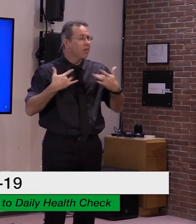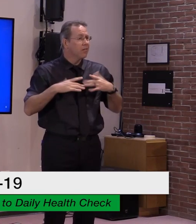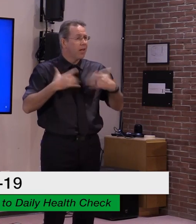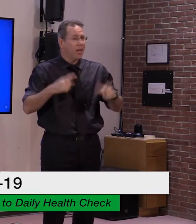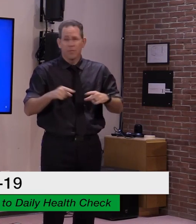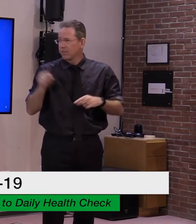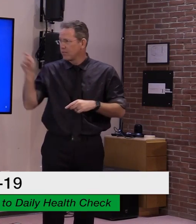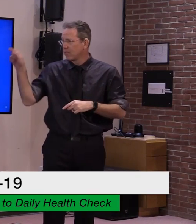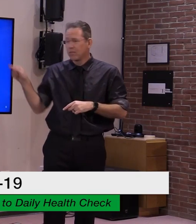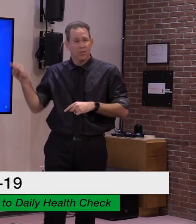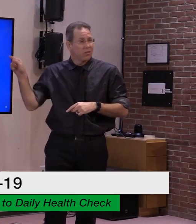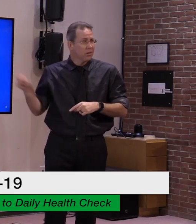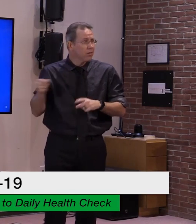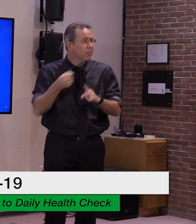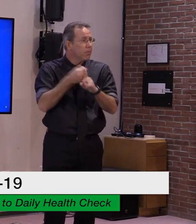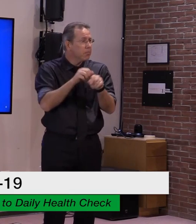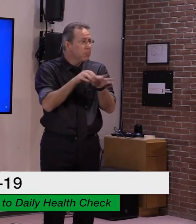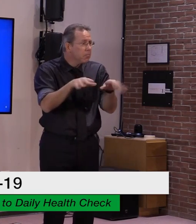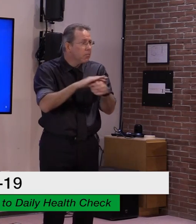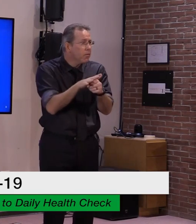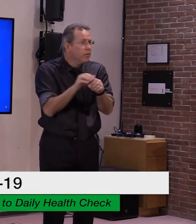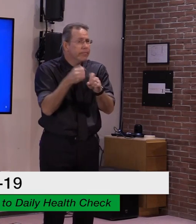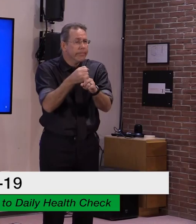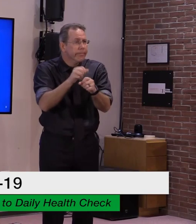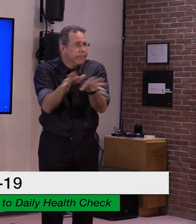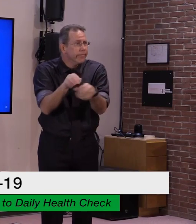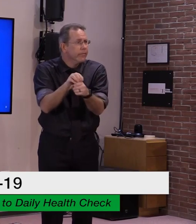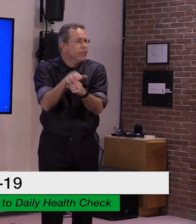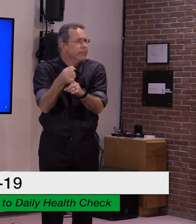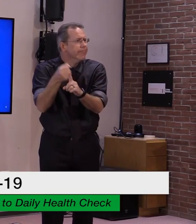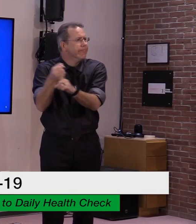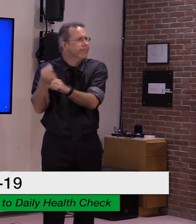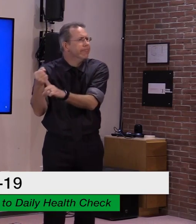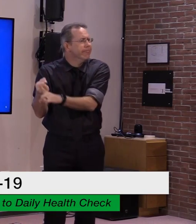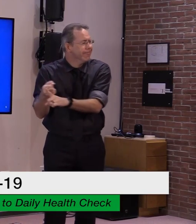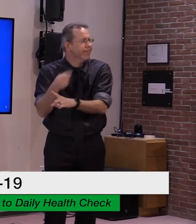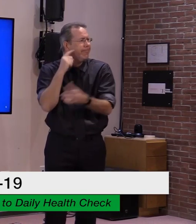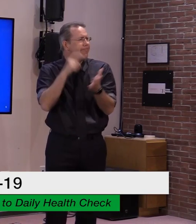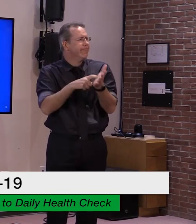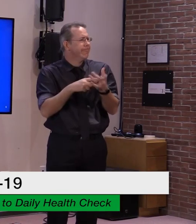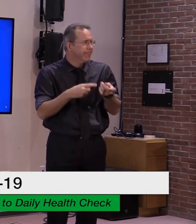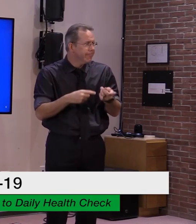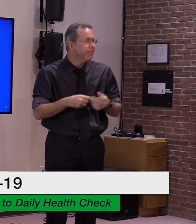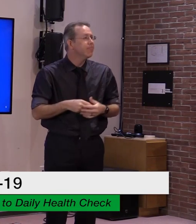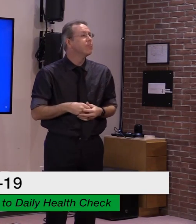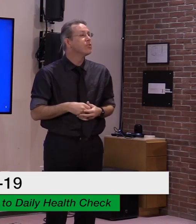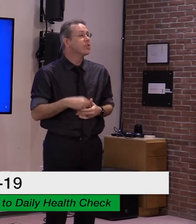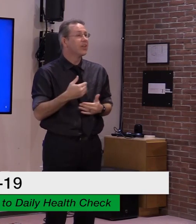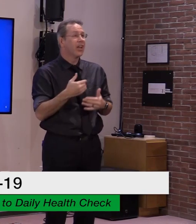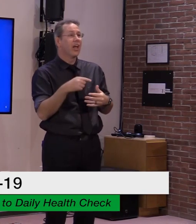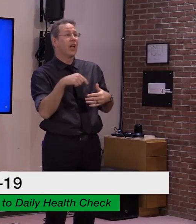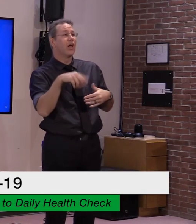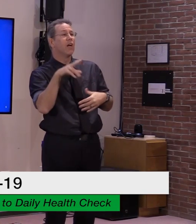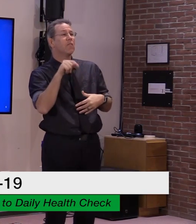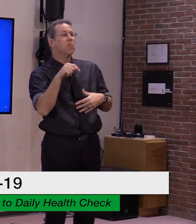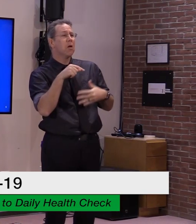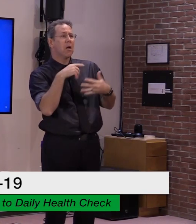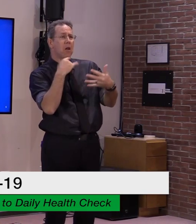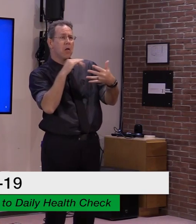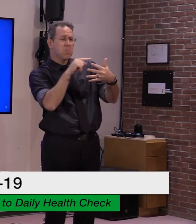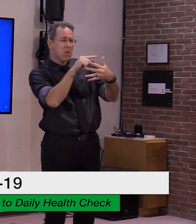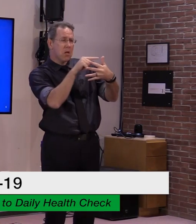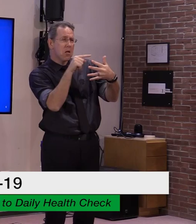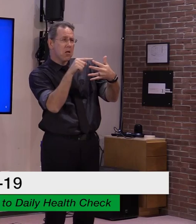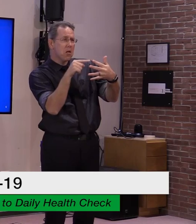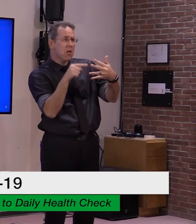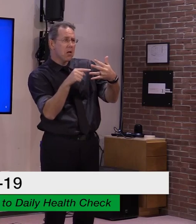holiday spikes recently with colder weather moving us back inside our state did experience a dramatic increase in cases